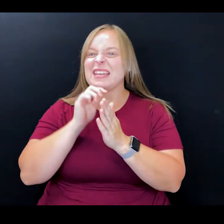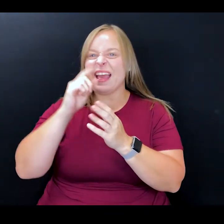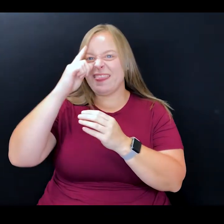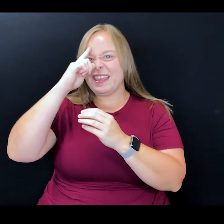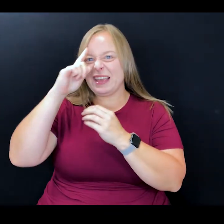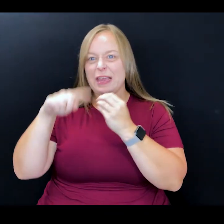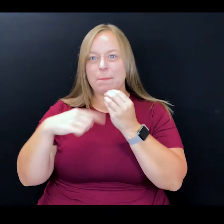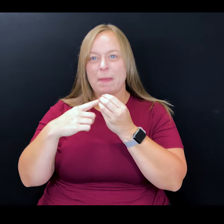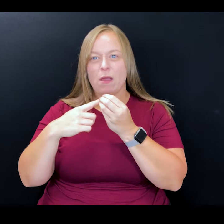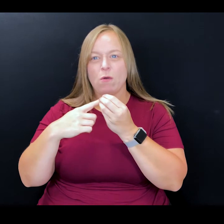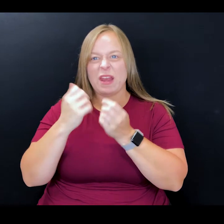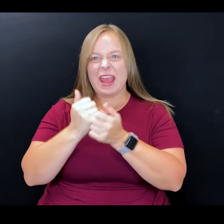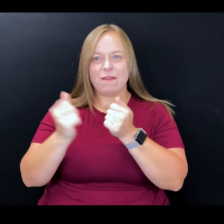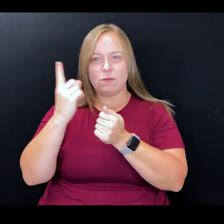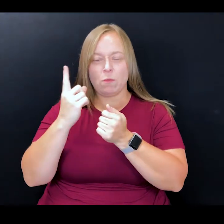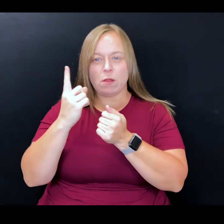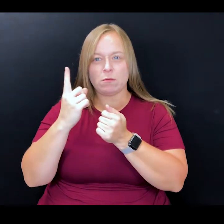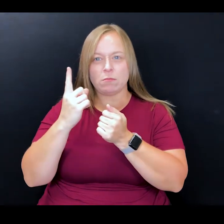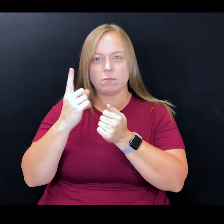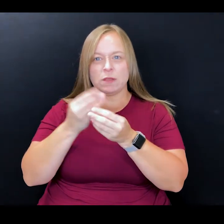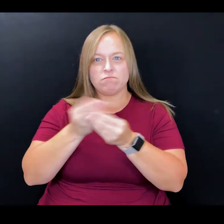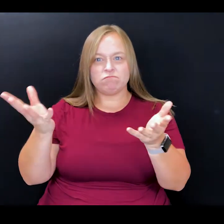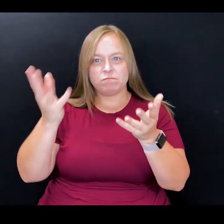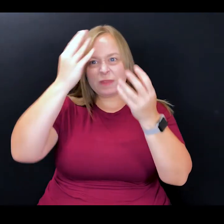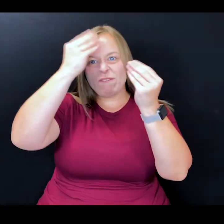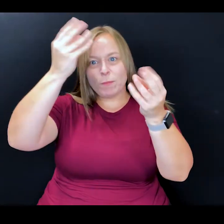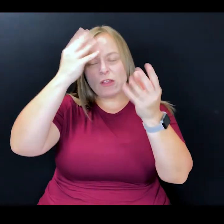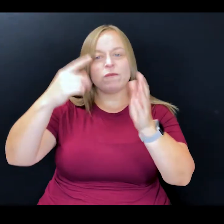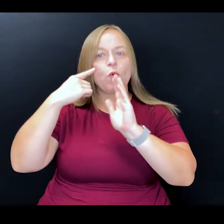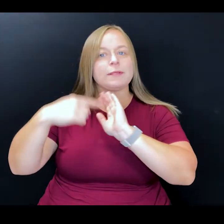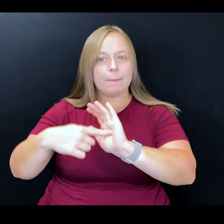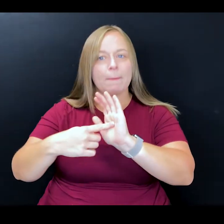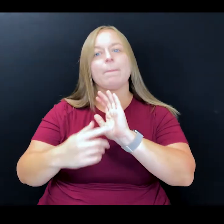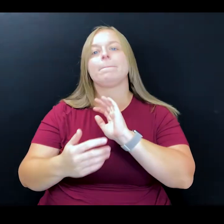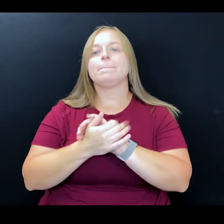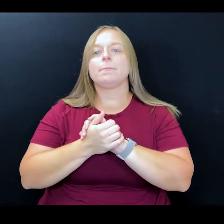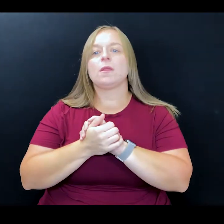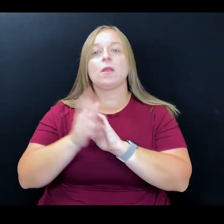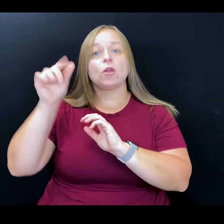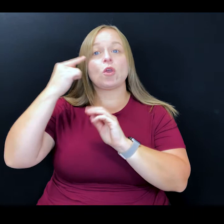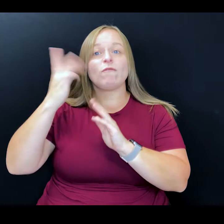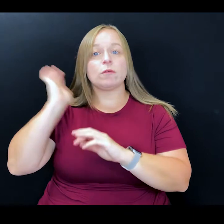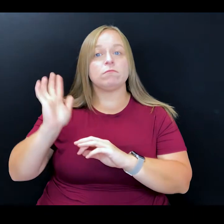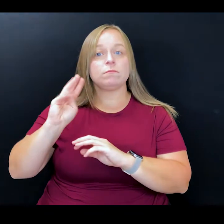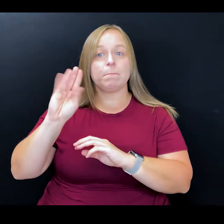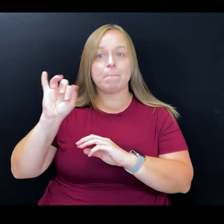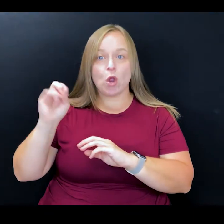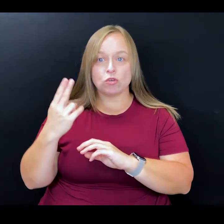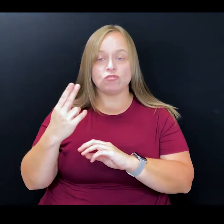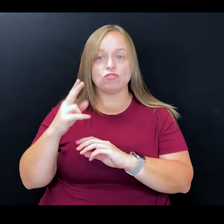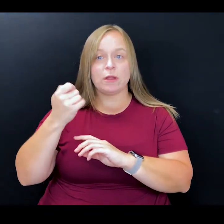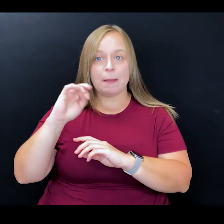not considering everybody when it comes to the dissemination of information. So for instance, the governor back in